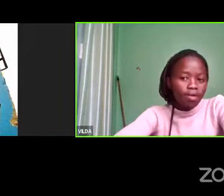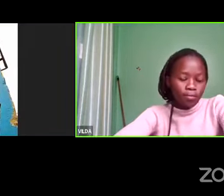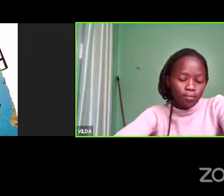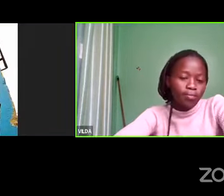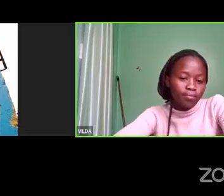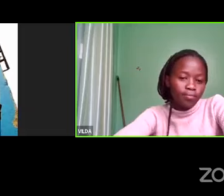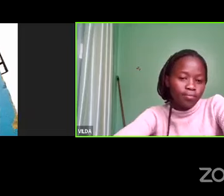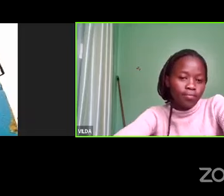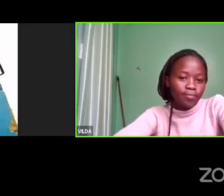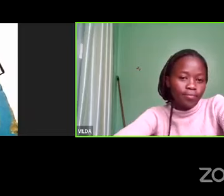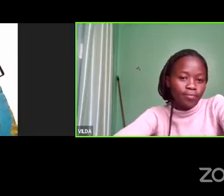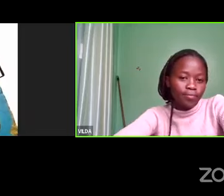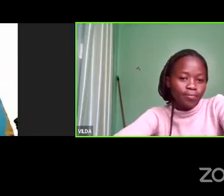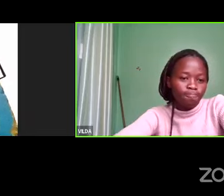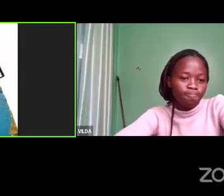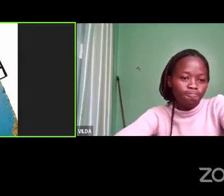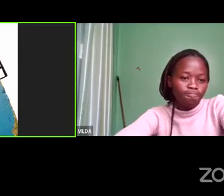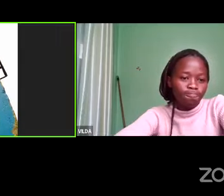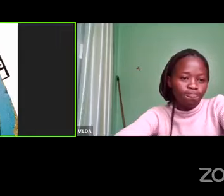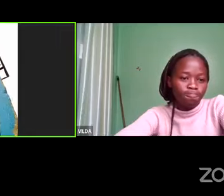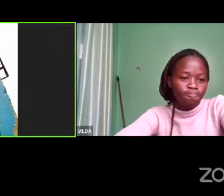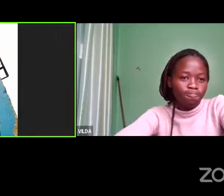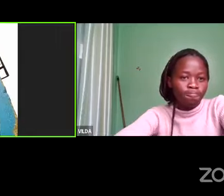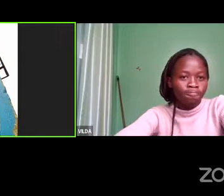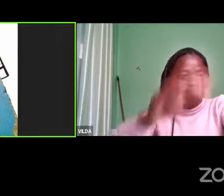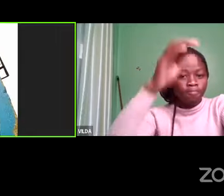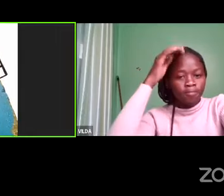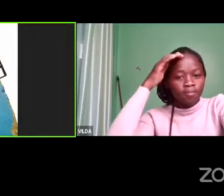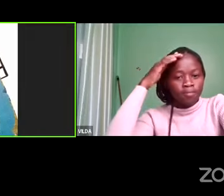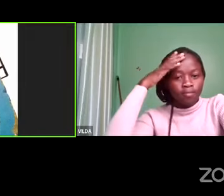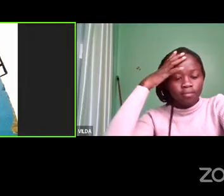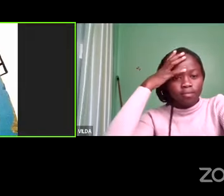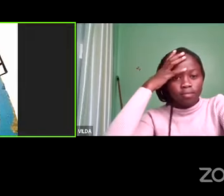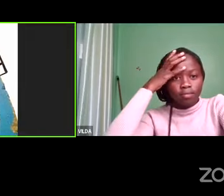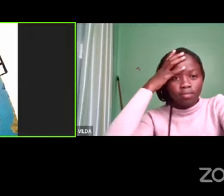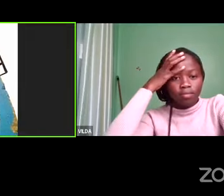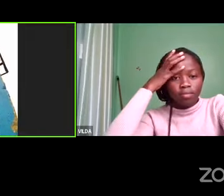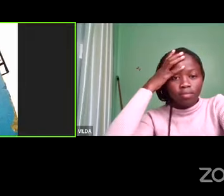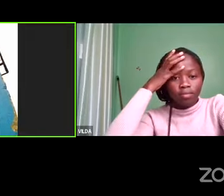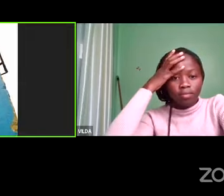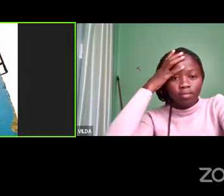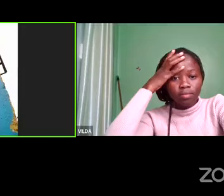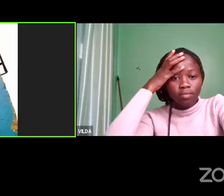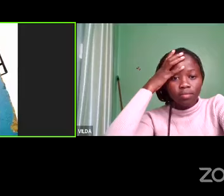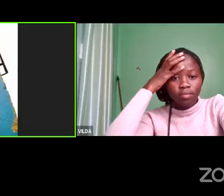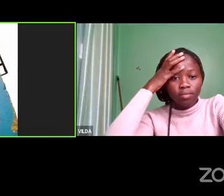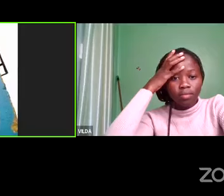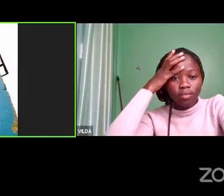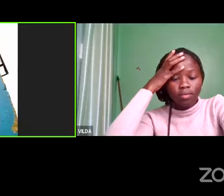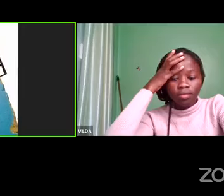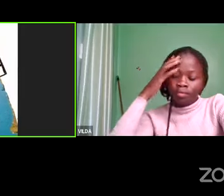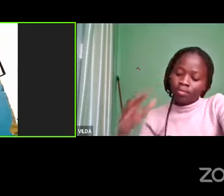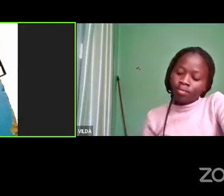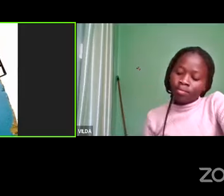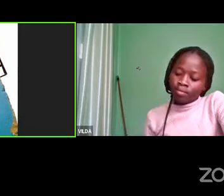you. Mm-hmm. Yes, so I want to go direct to my point number one. Point